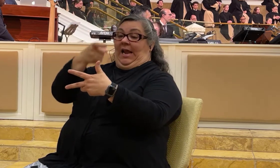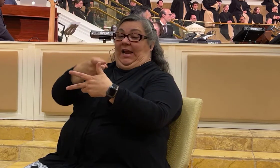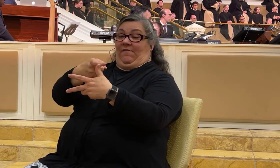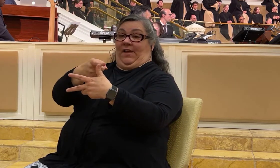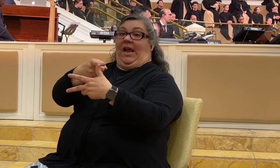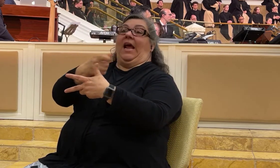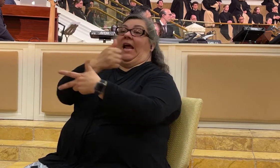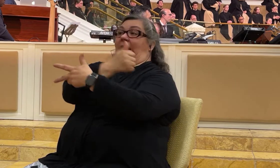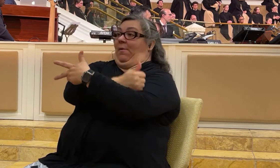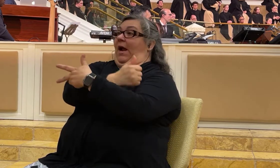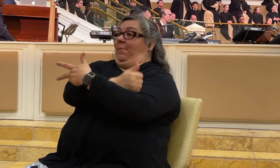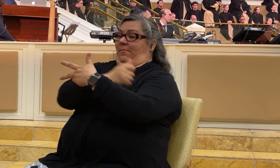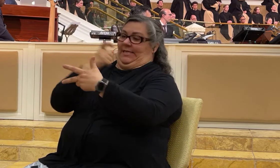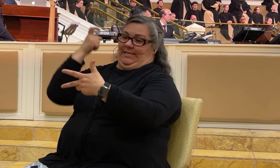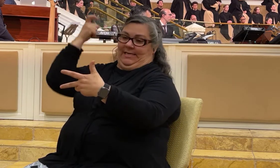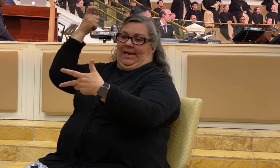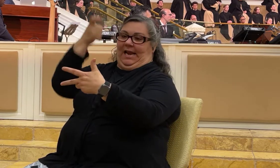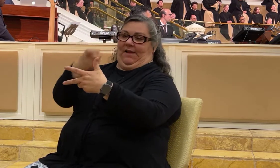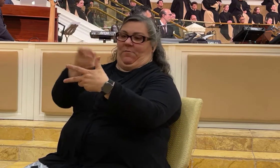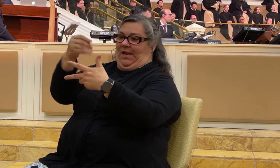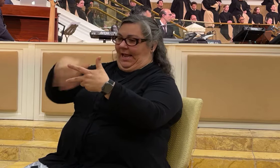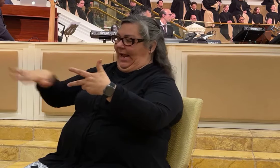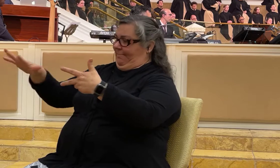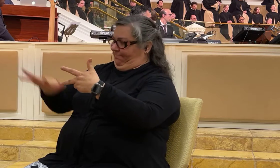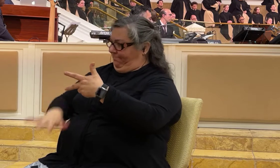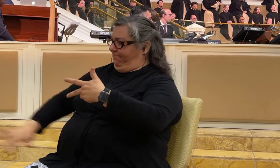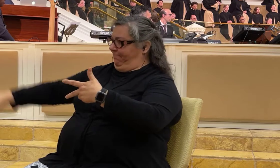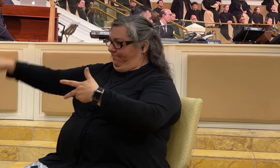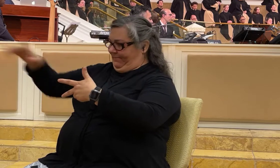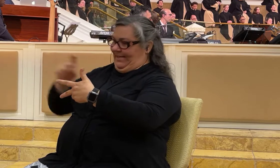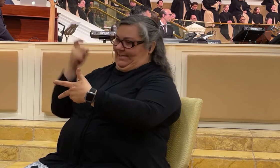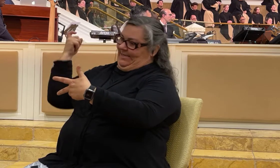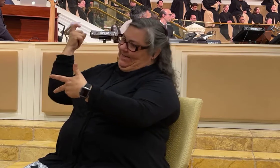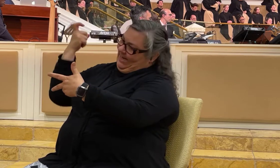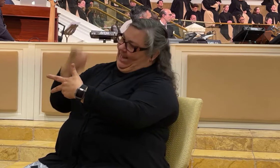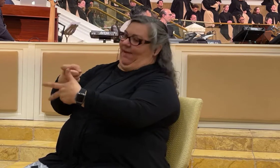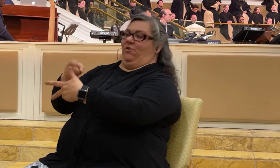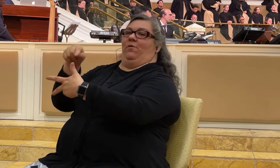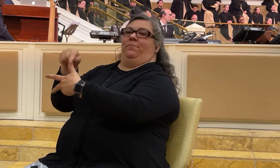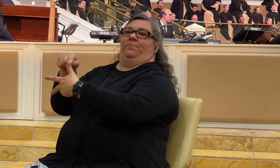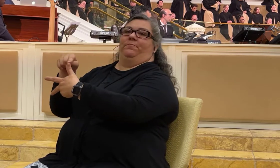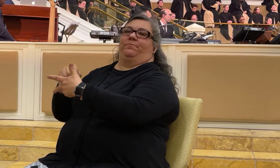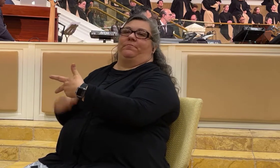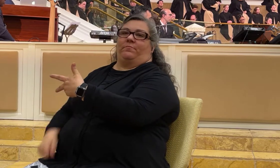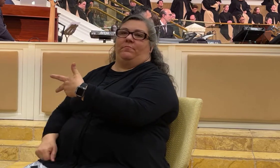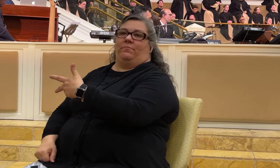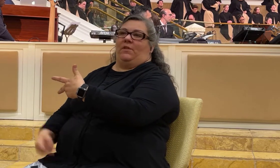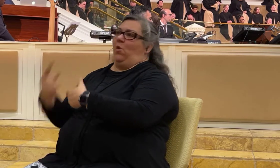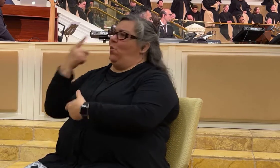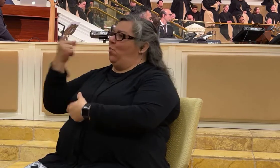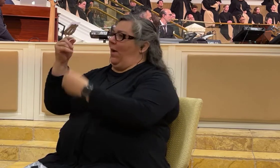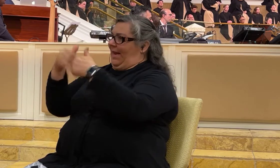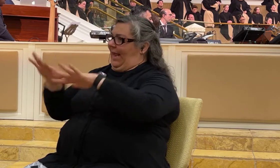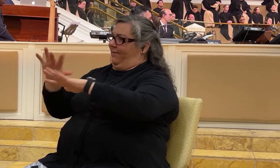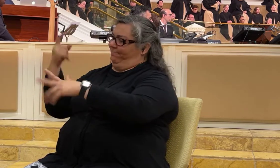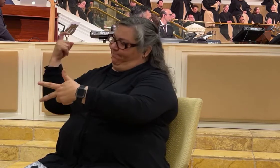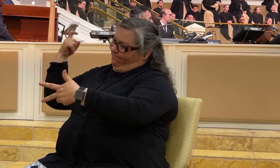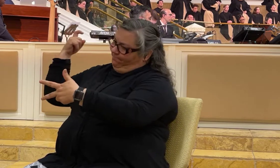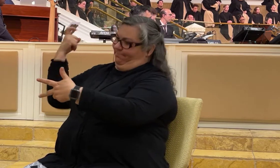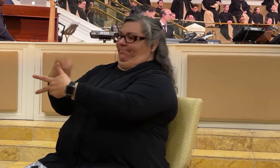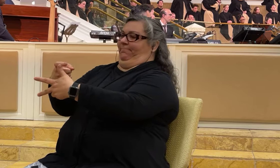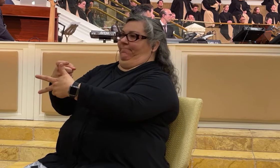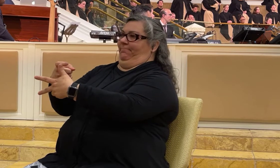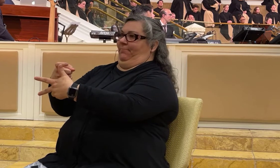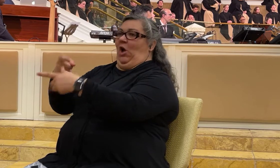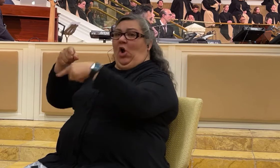Abraham a land. God gave Abraham one land. And in the midst